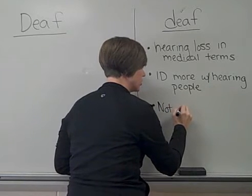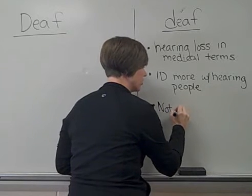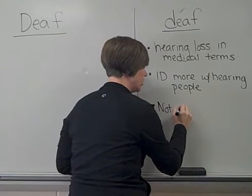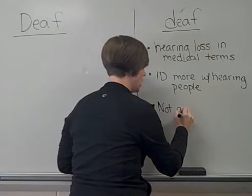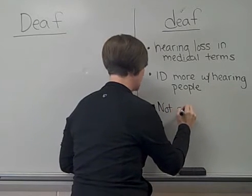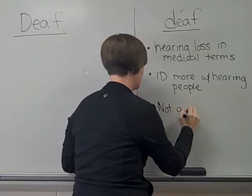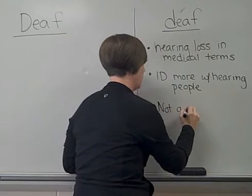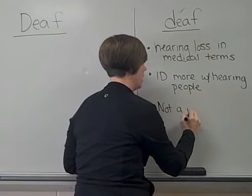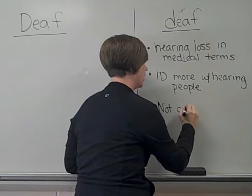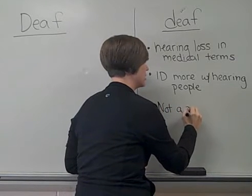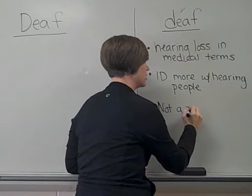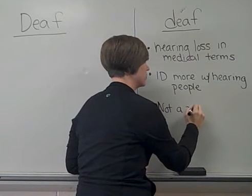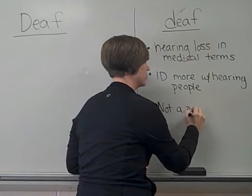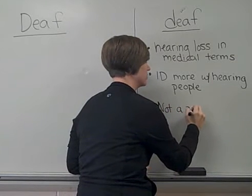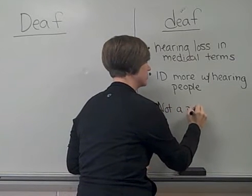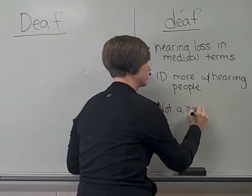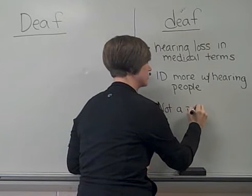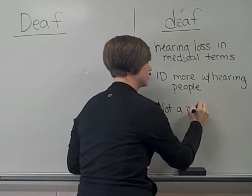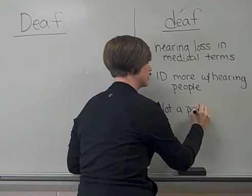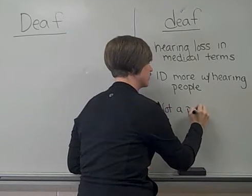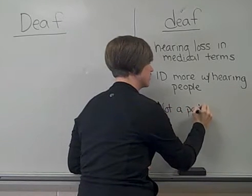So not a part